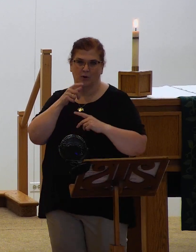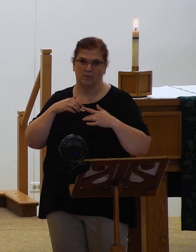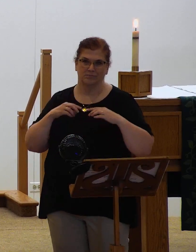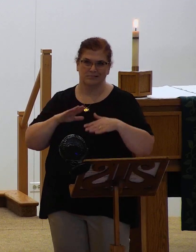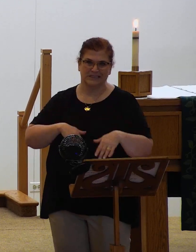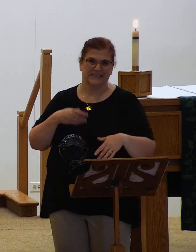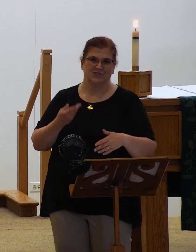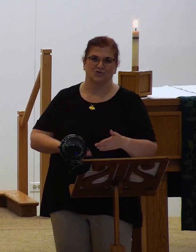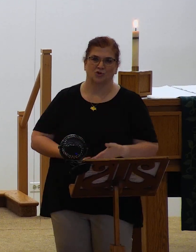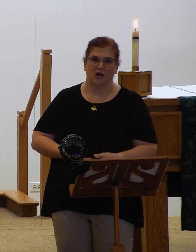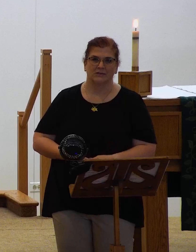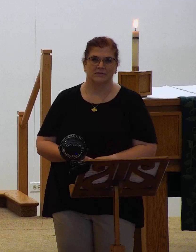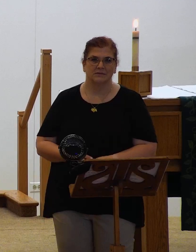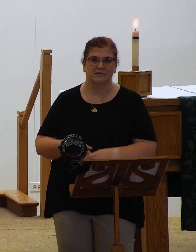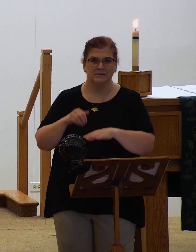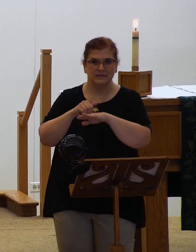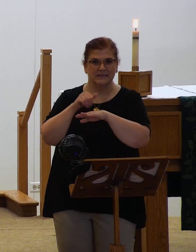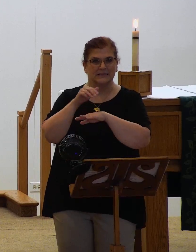are distraught.